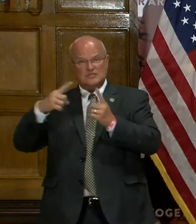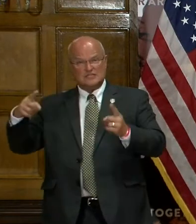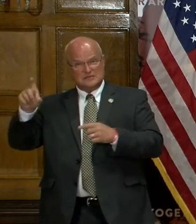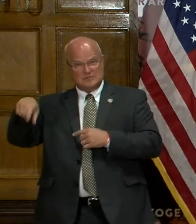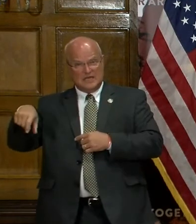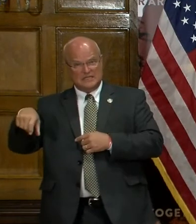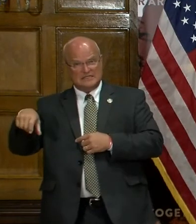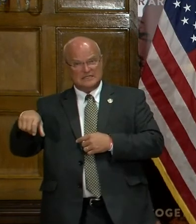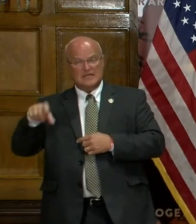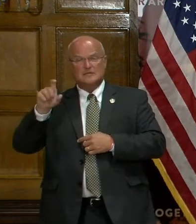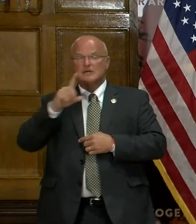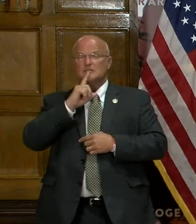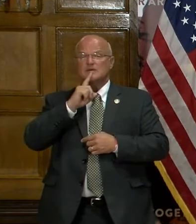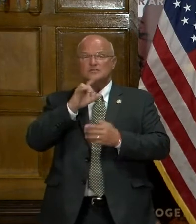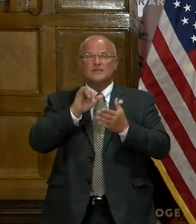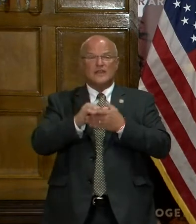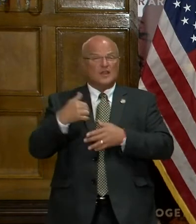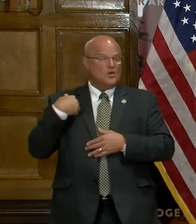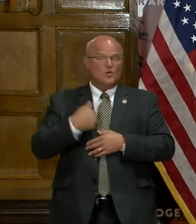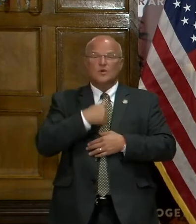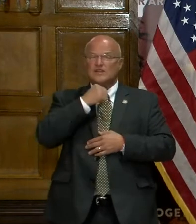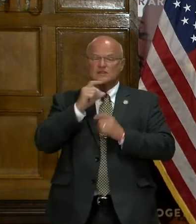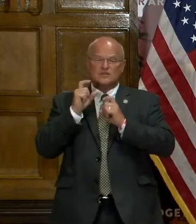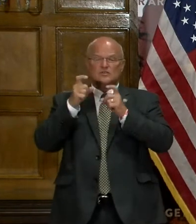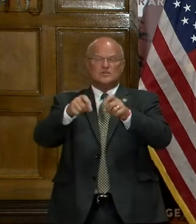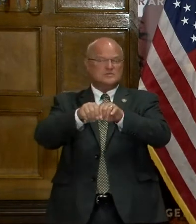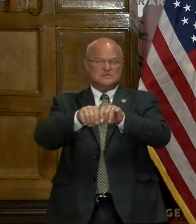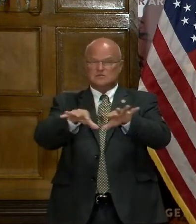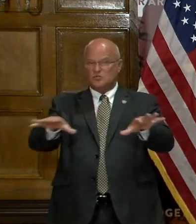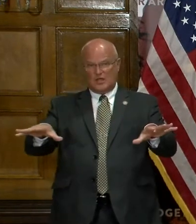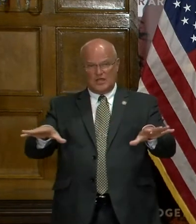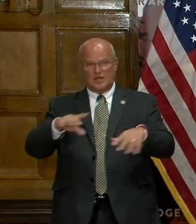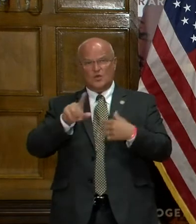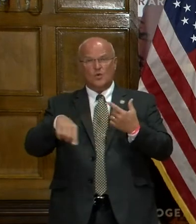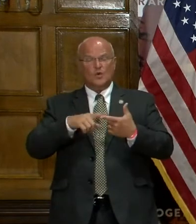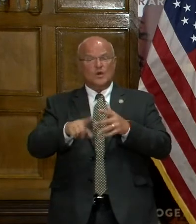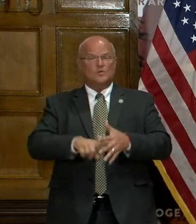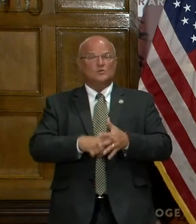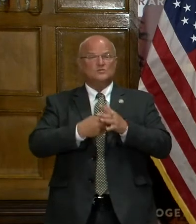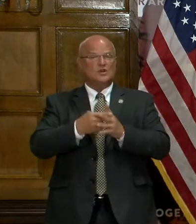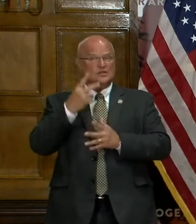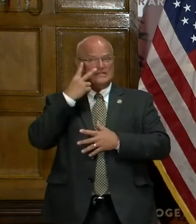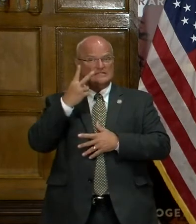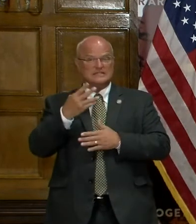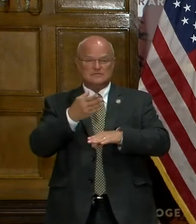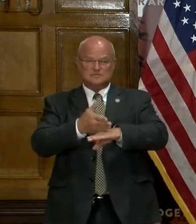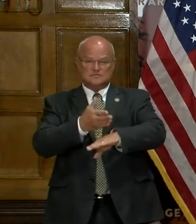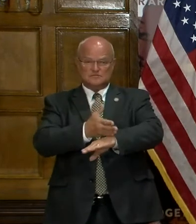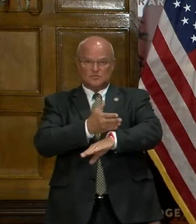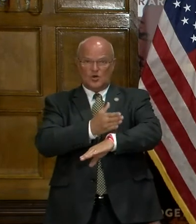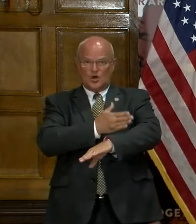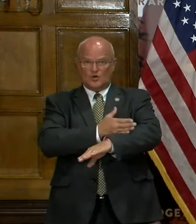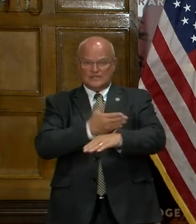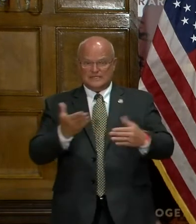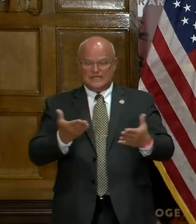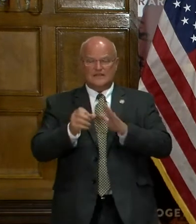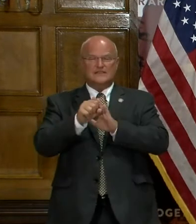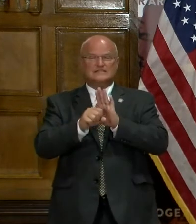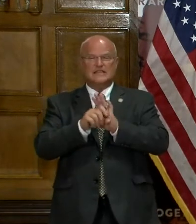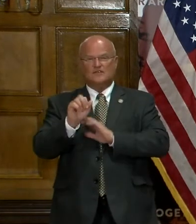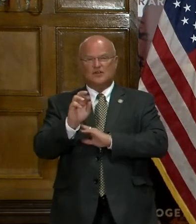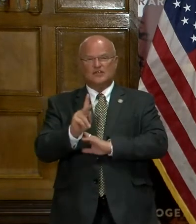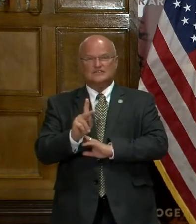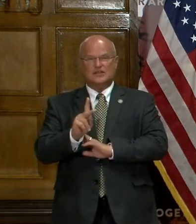distanced. They've got to make sure that we don't contribute to the spread whenever we're starting to see some progress here in the state